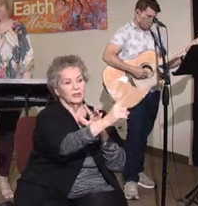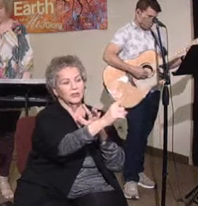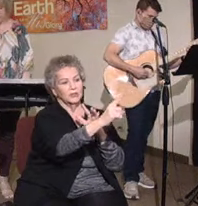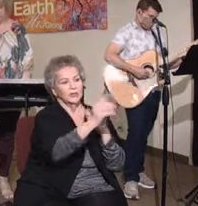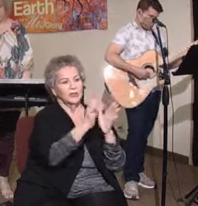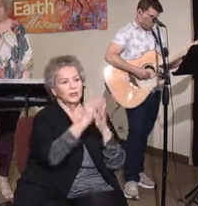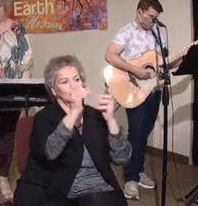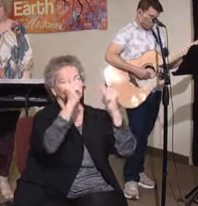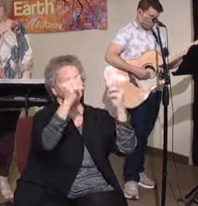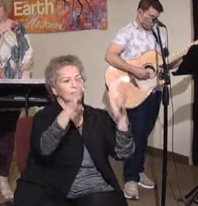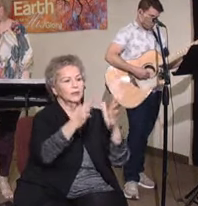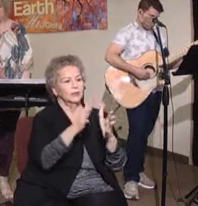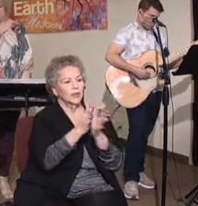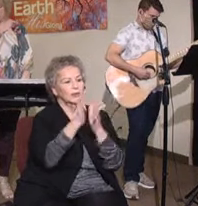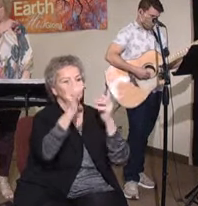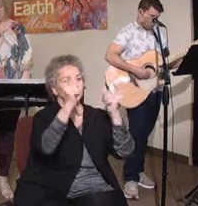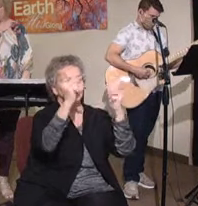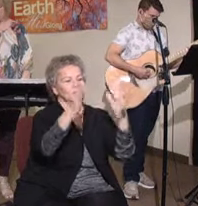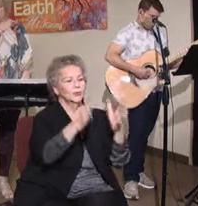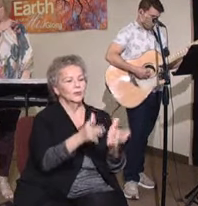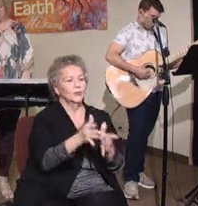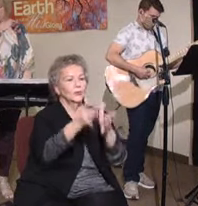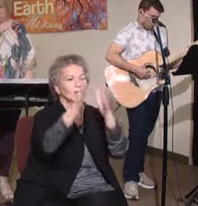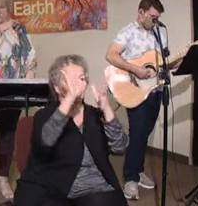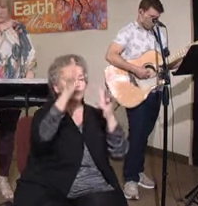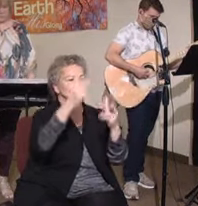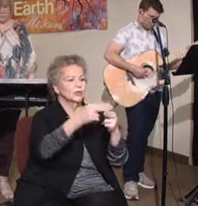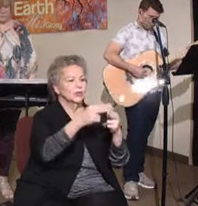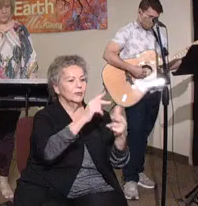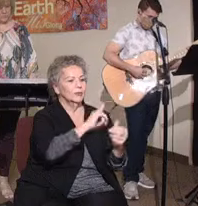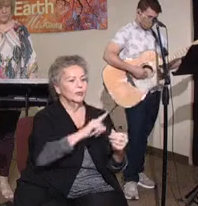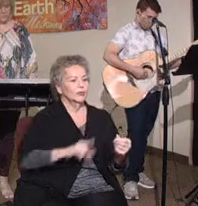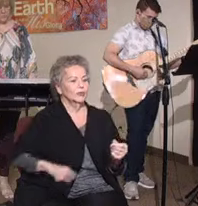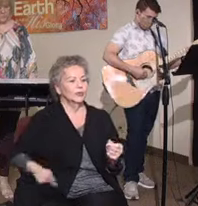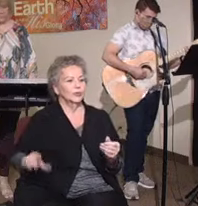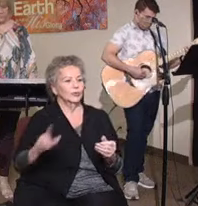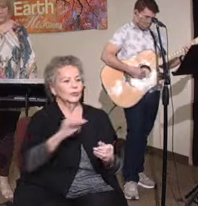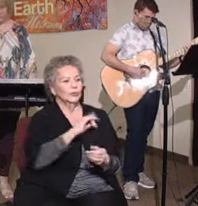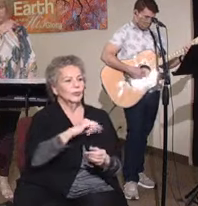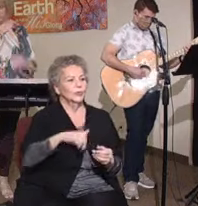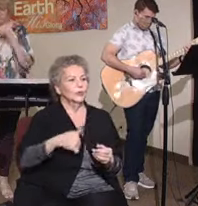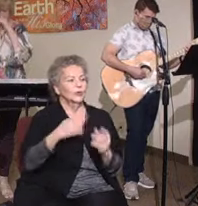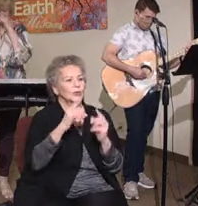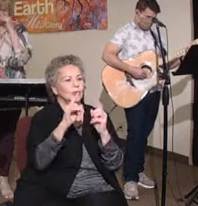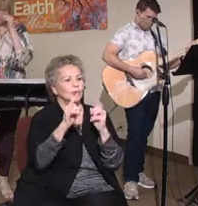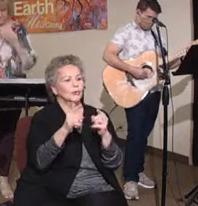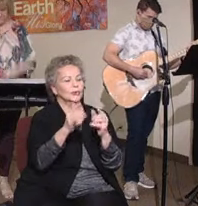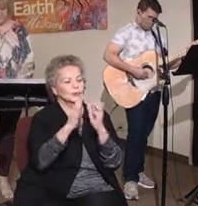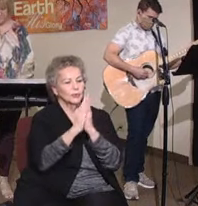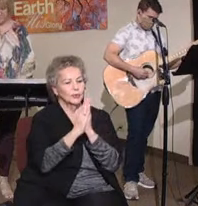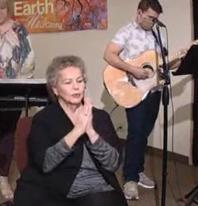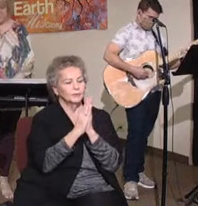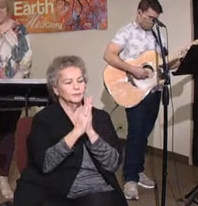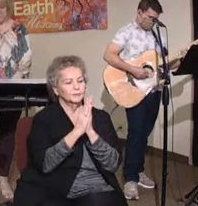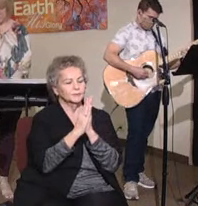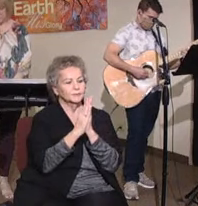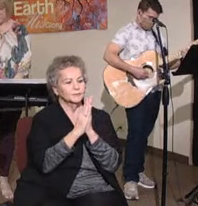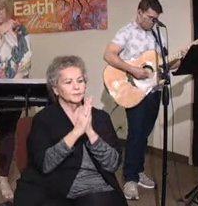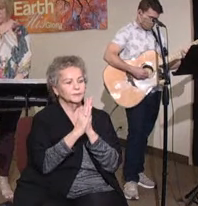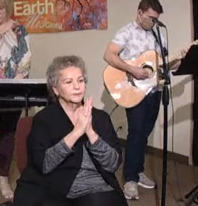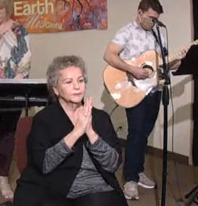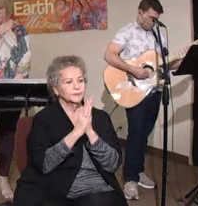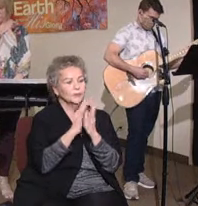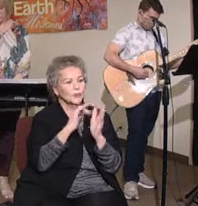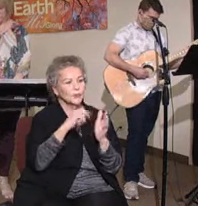Hallelujah. Hallelujah. We praise your name, Lord. We're going to go to prayer. I'm going to ask our